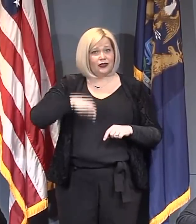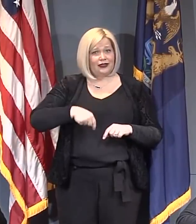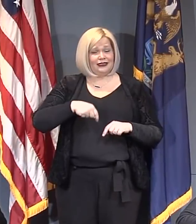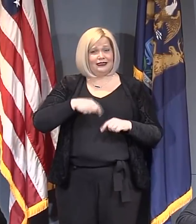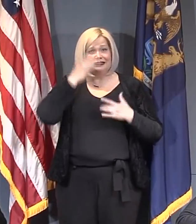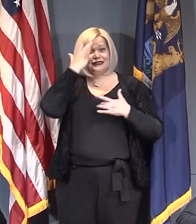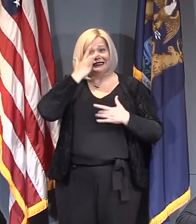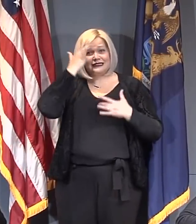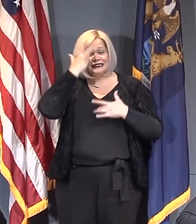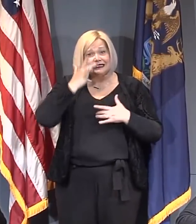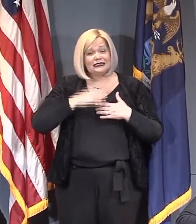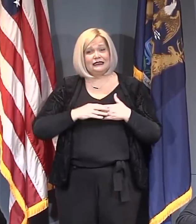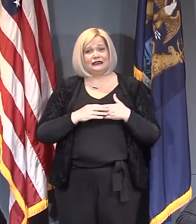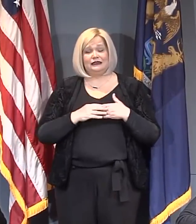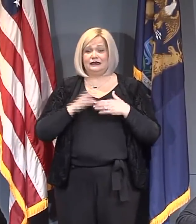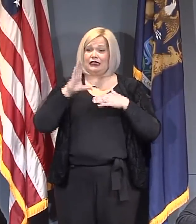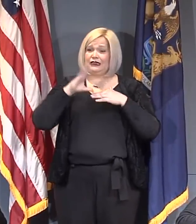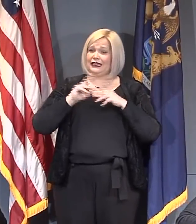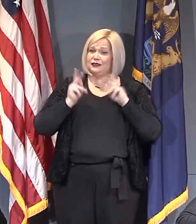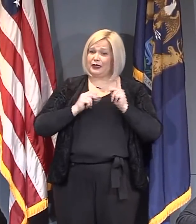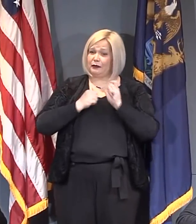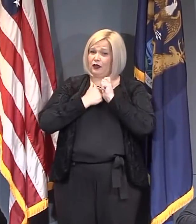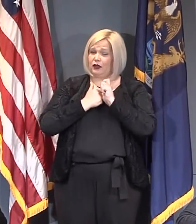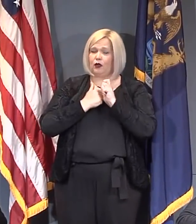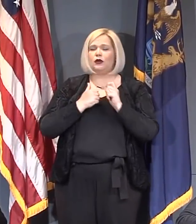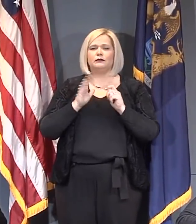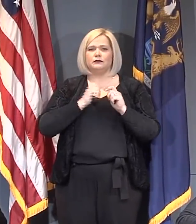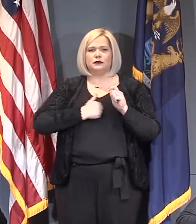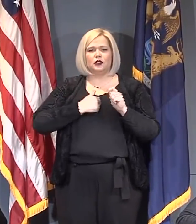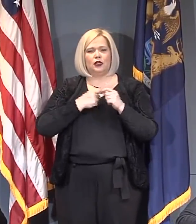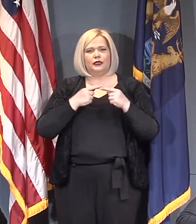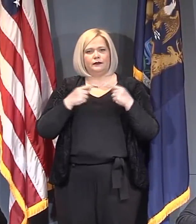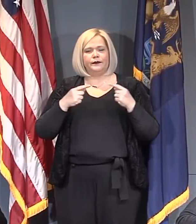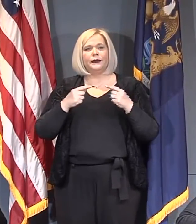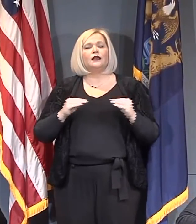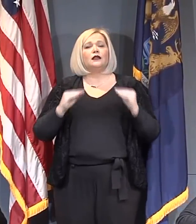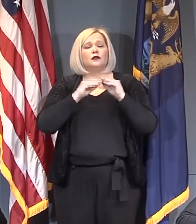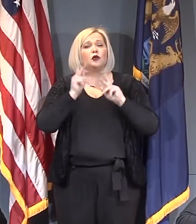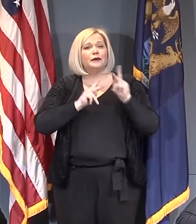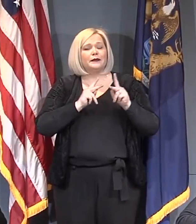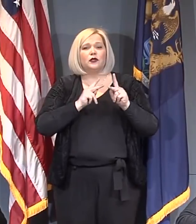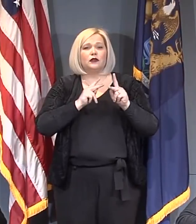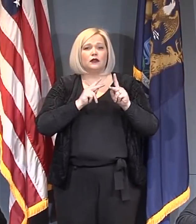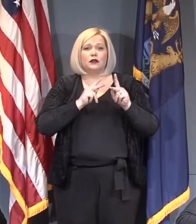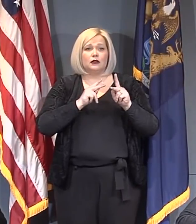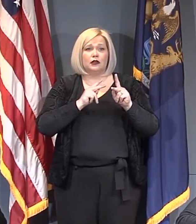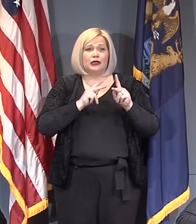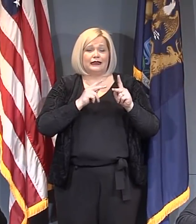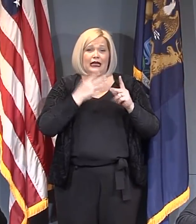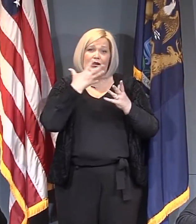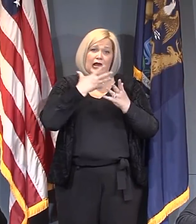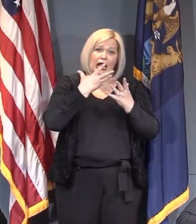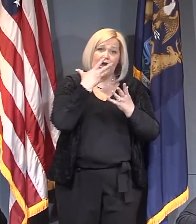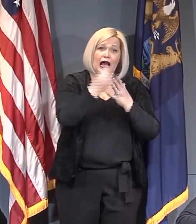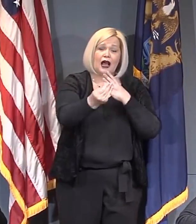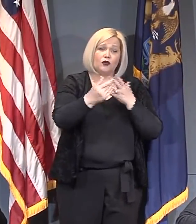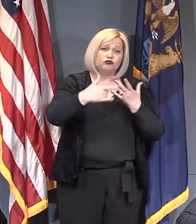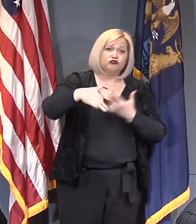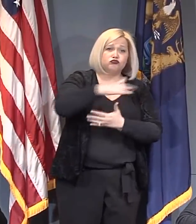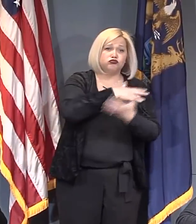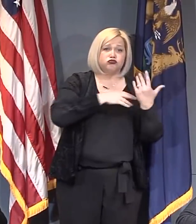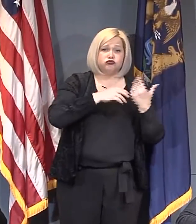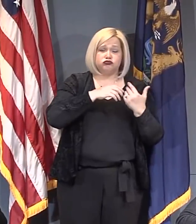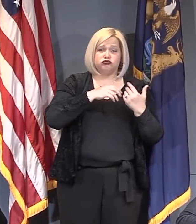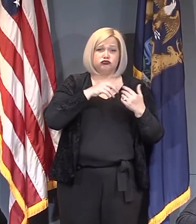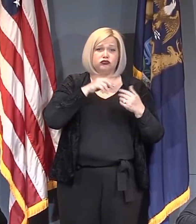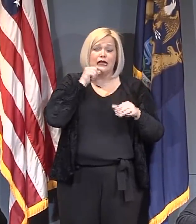fewer people who observe, or the more people that fail to observe the strict